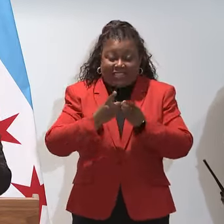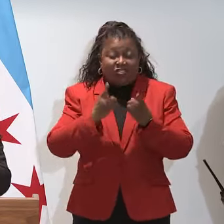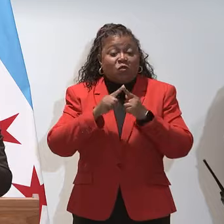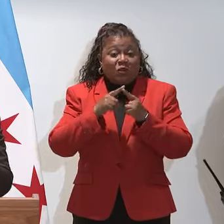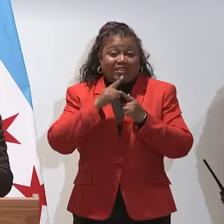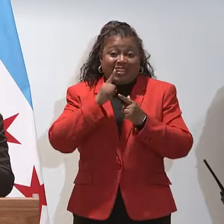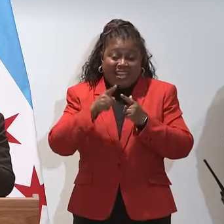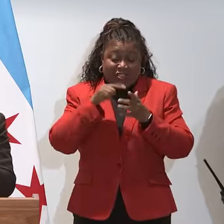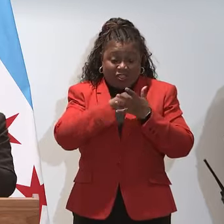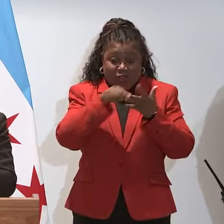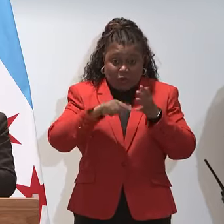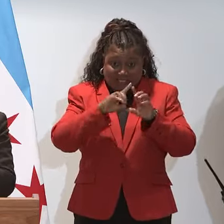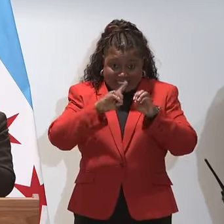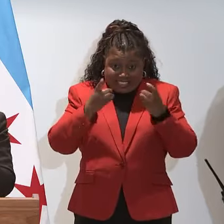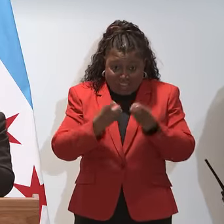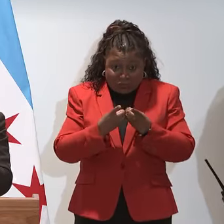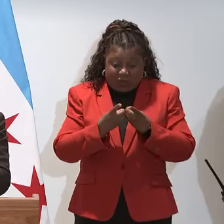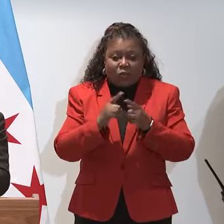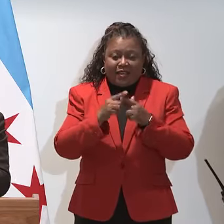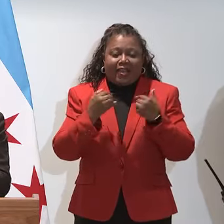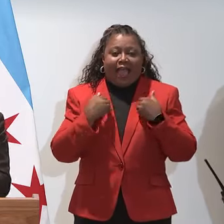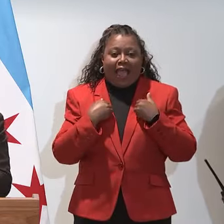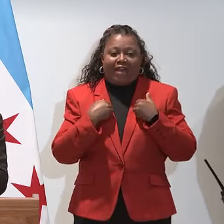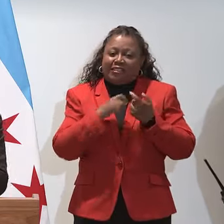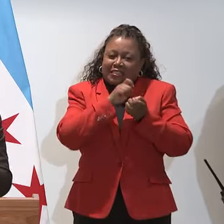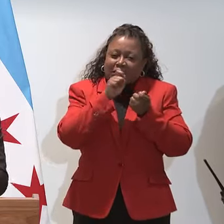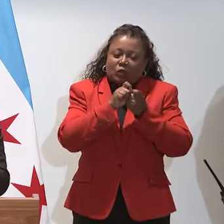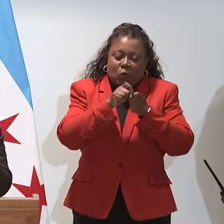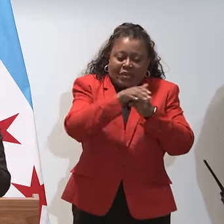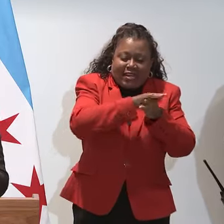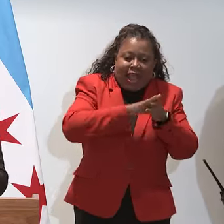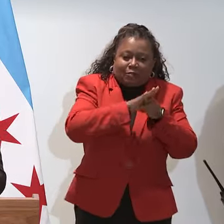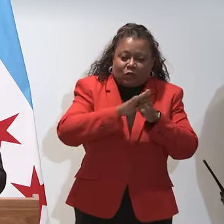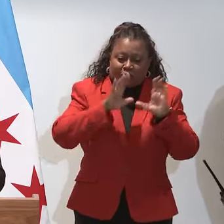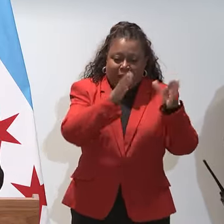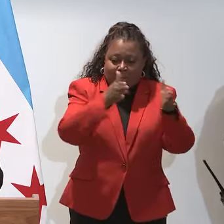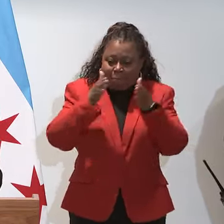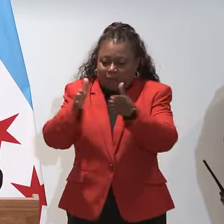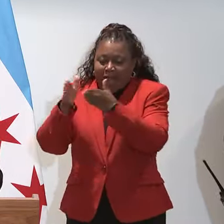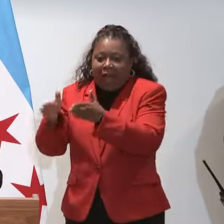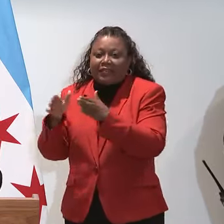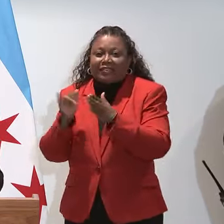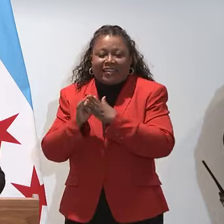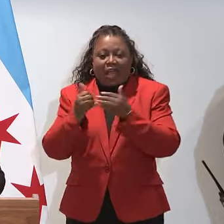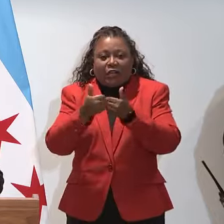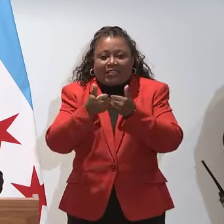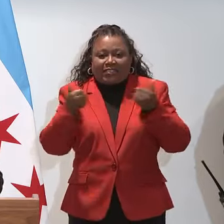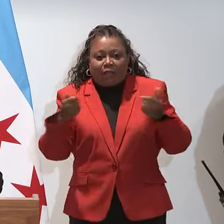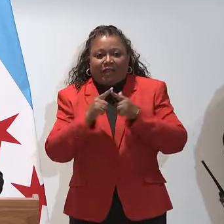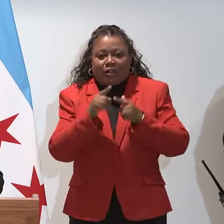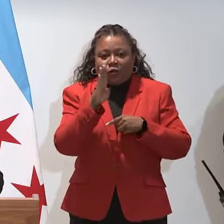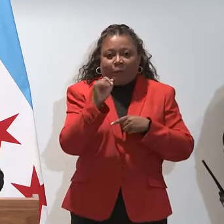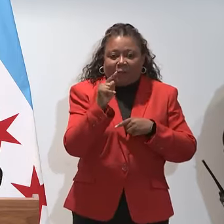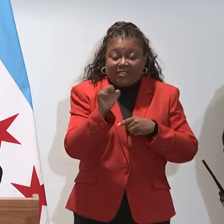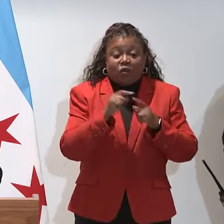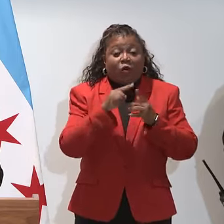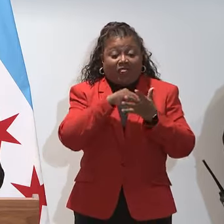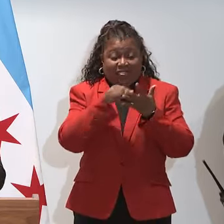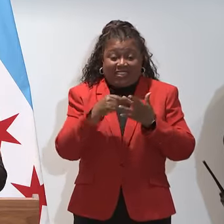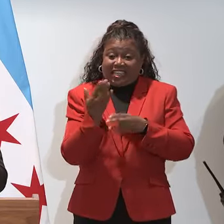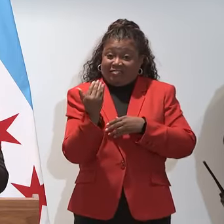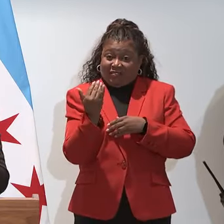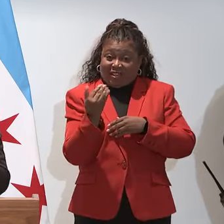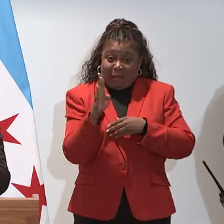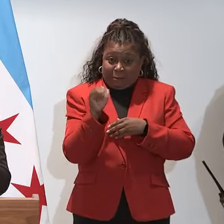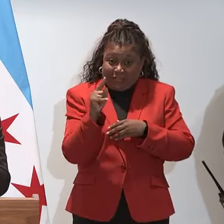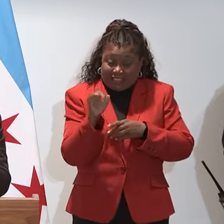which in those districts, we have certain neighborhoods and blocks that are segmented into beats. So these